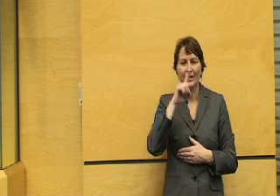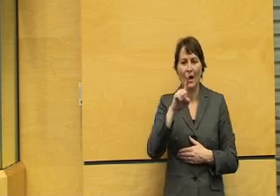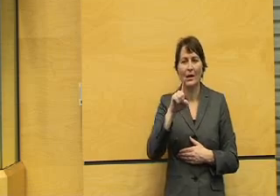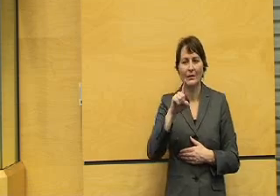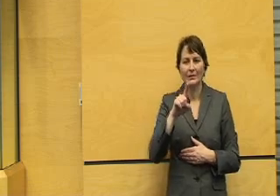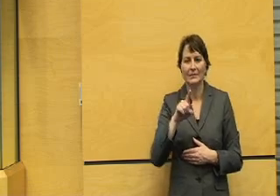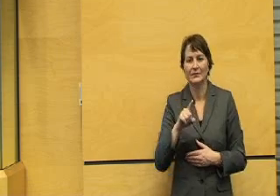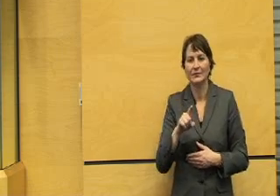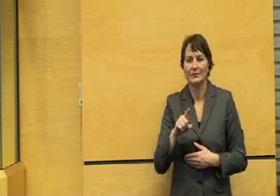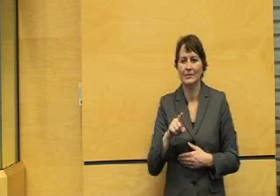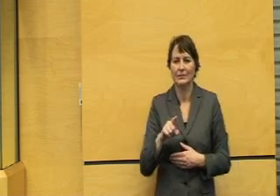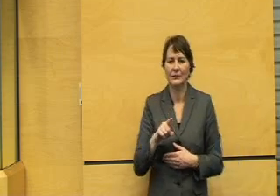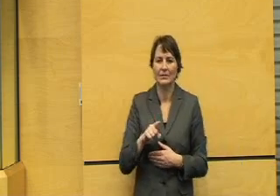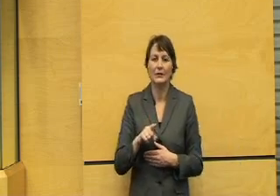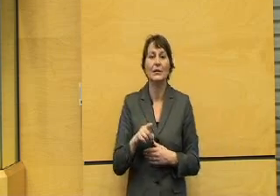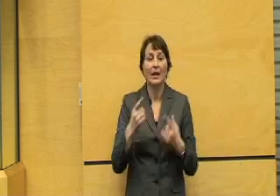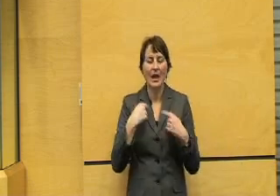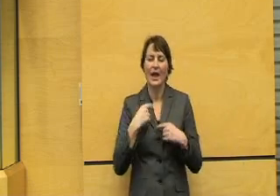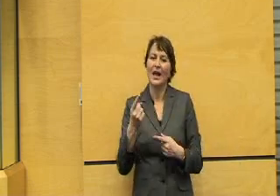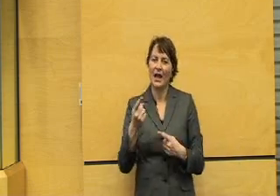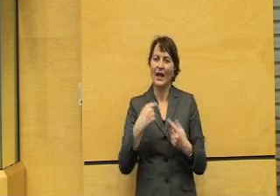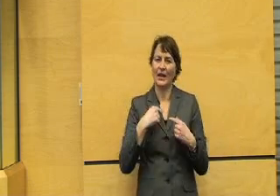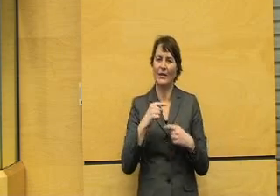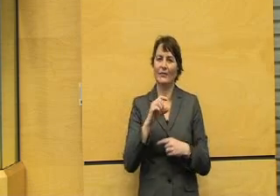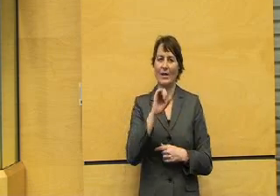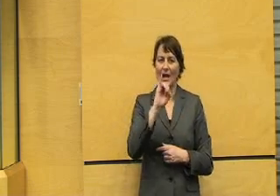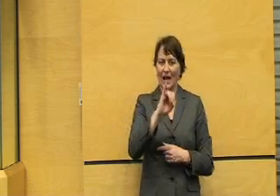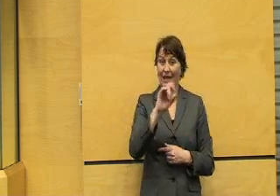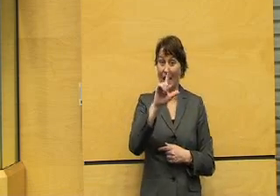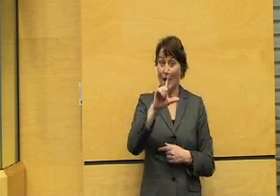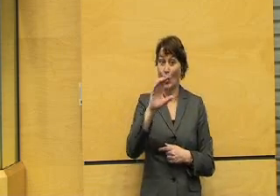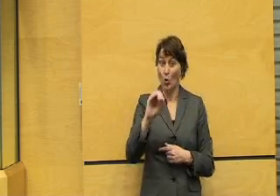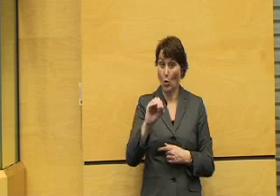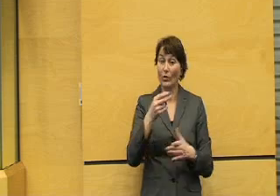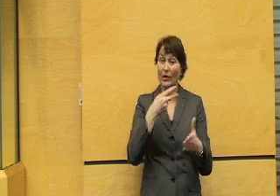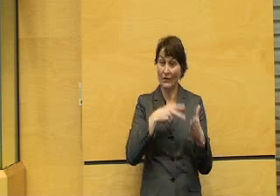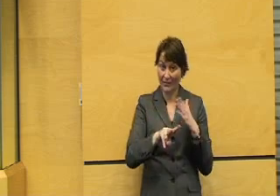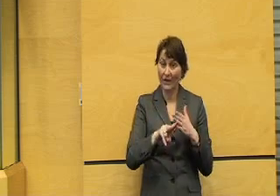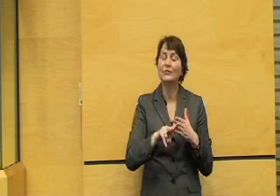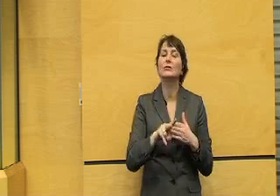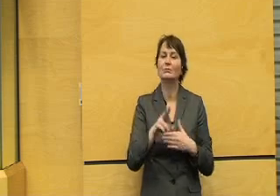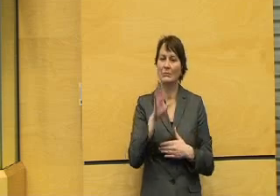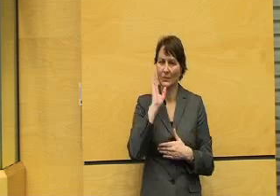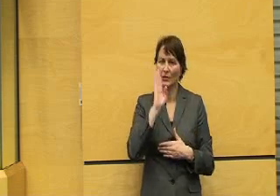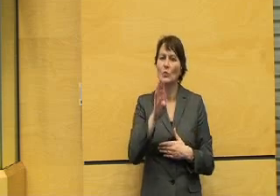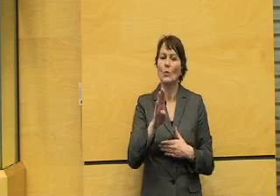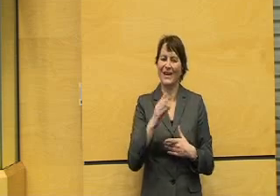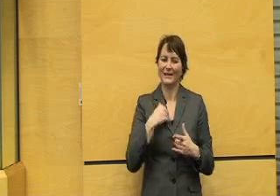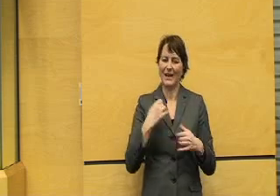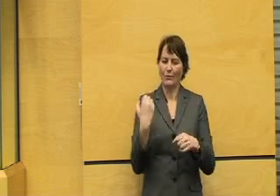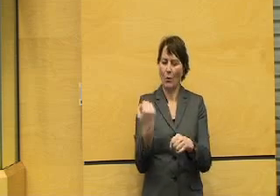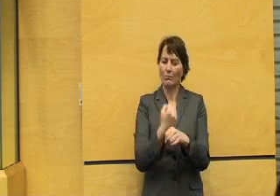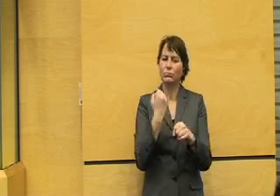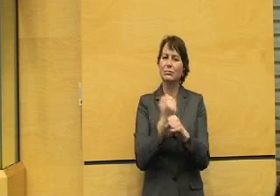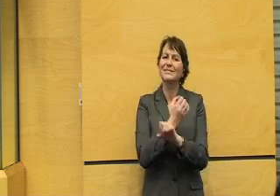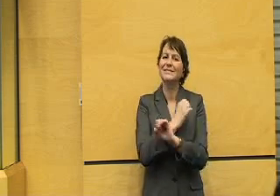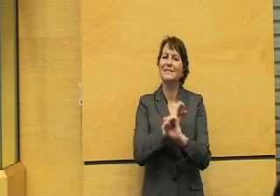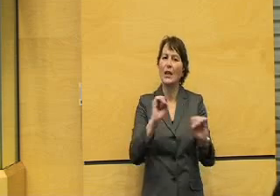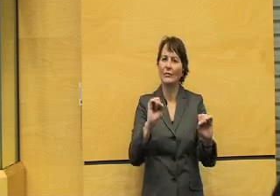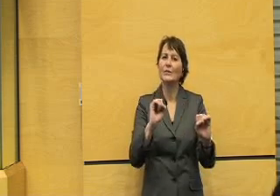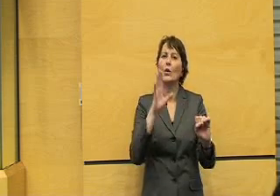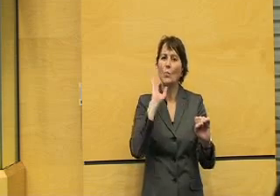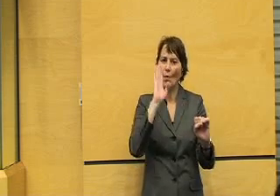instrument for the ratification to the ILO Convention on Occupational Safety and Health